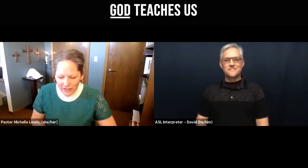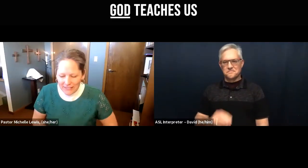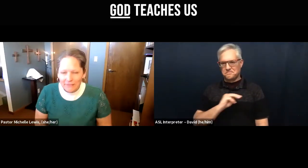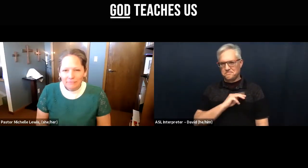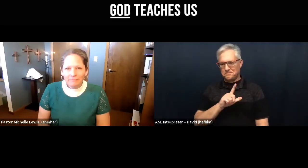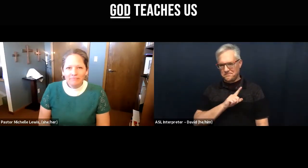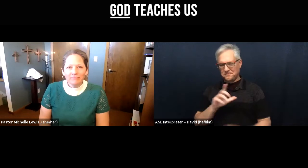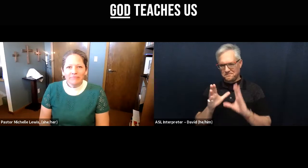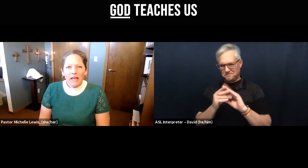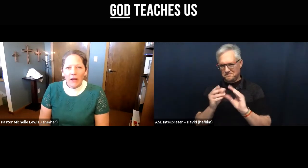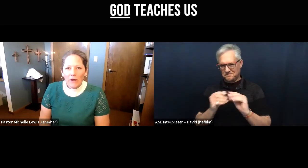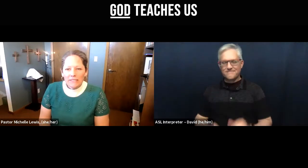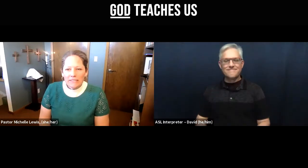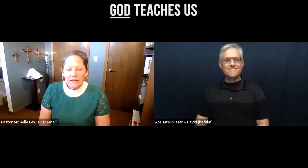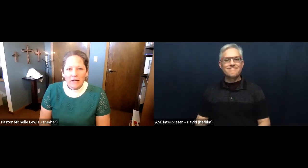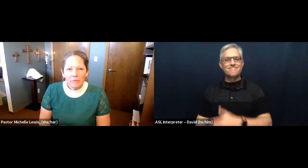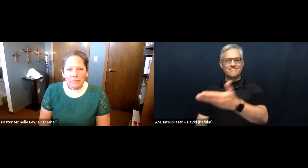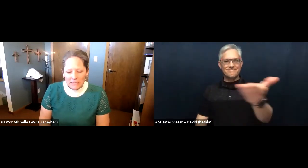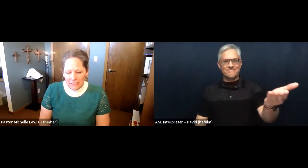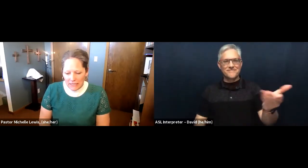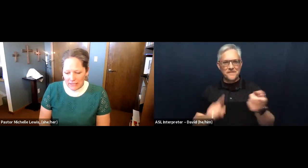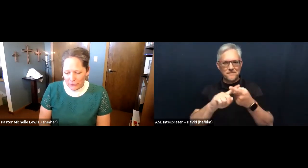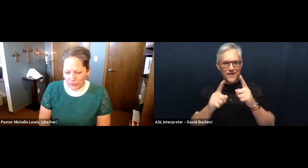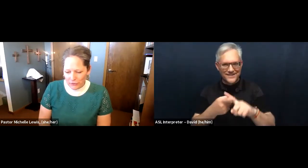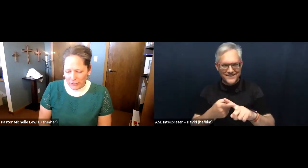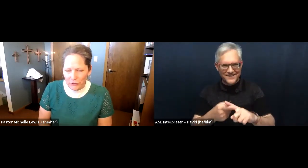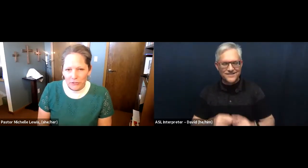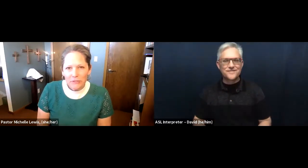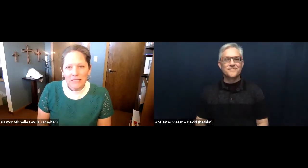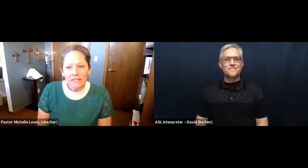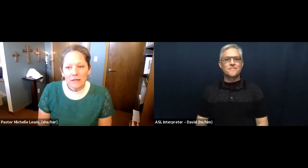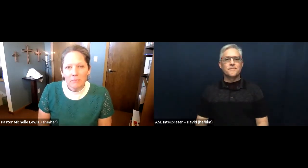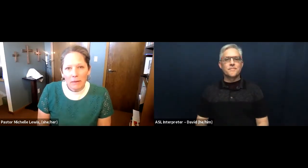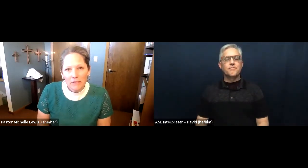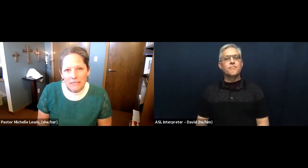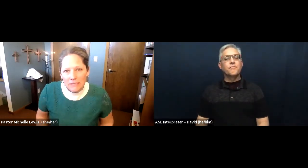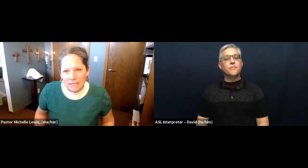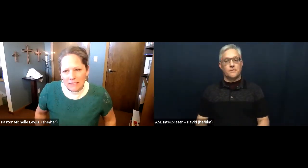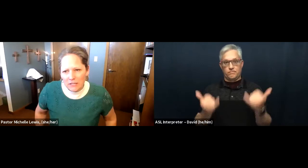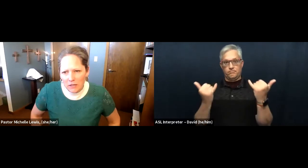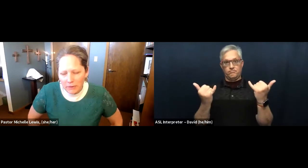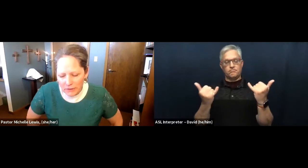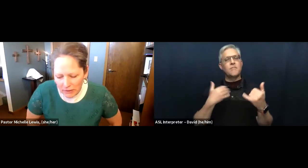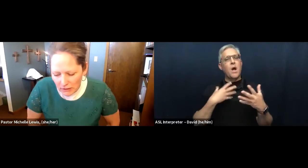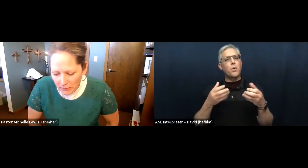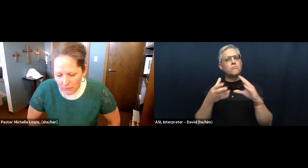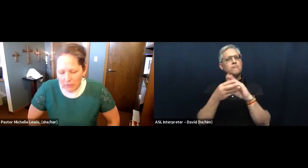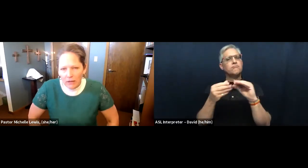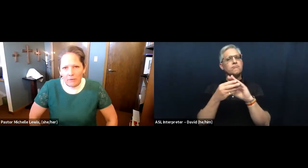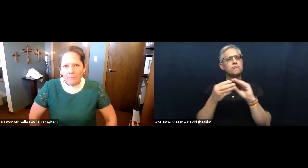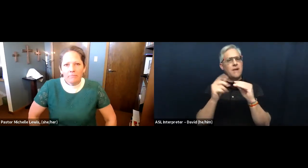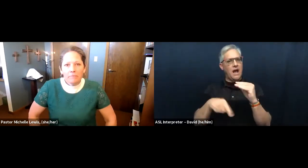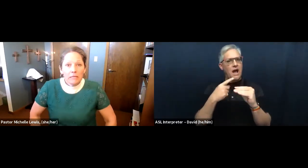My friends, I want to take a couple minutes today to introduce the Bible lessons and talk about them a little